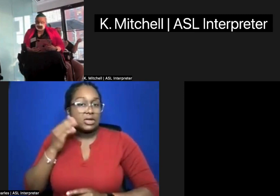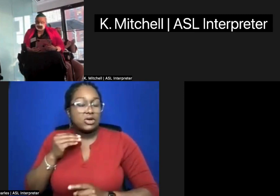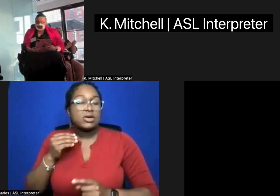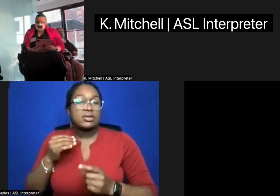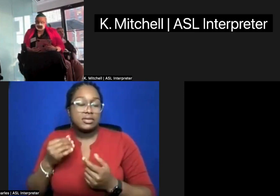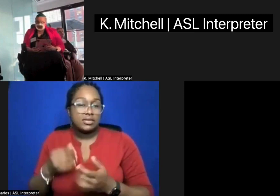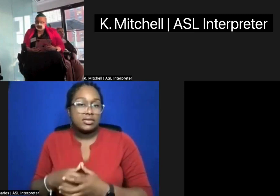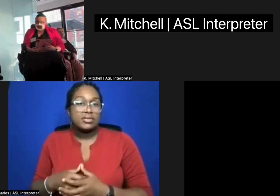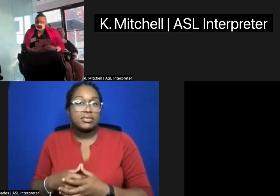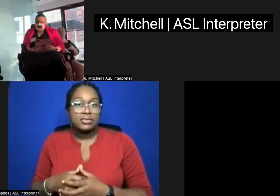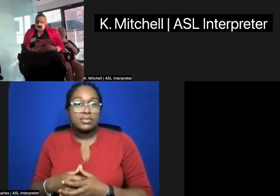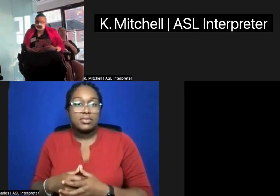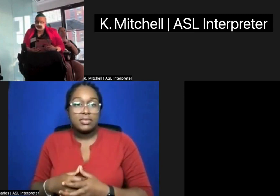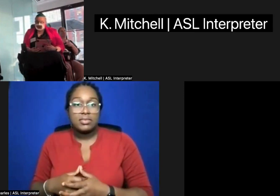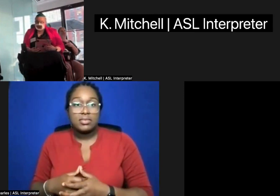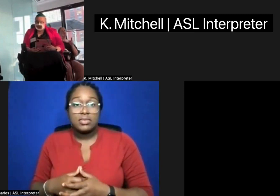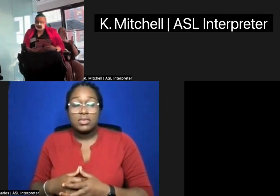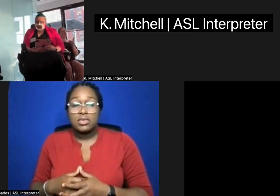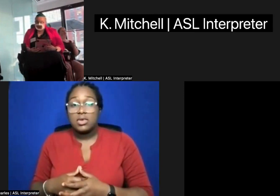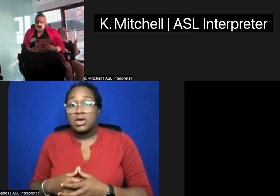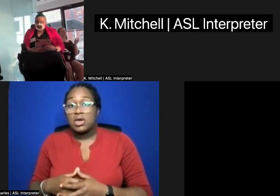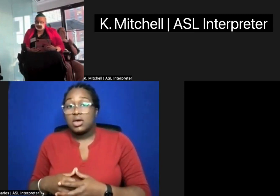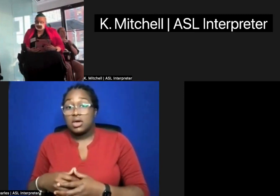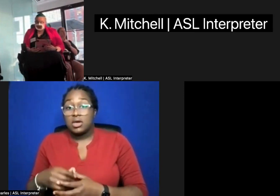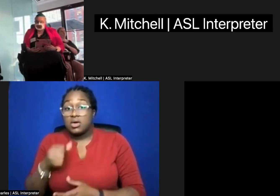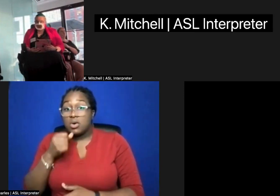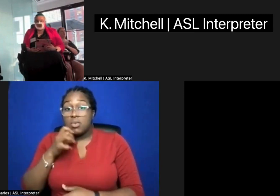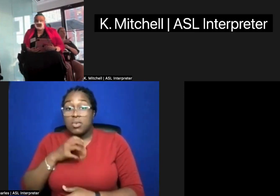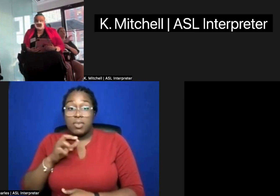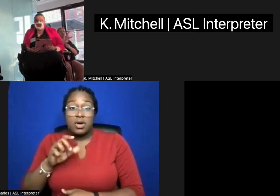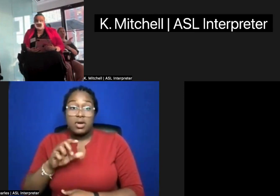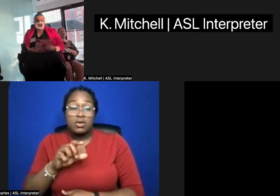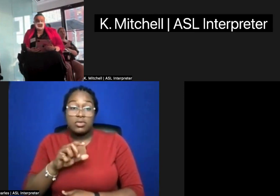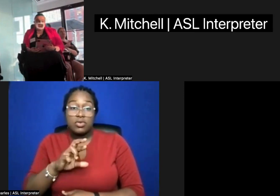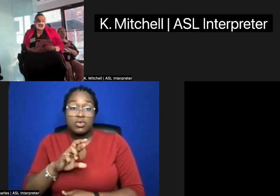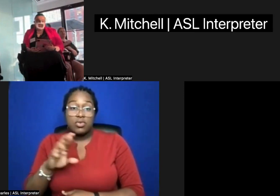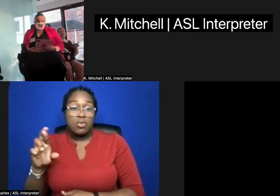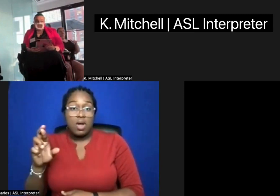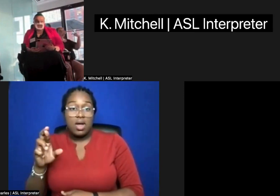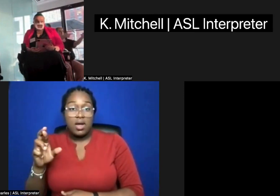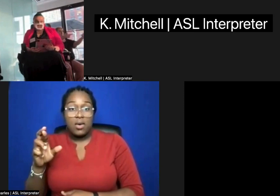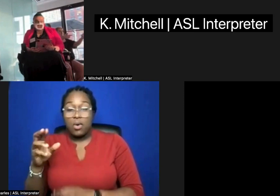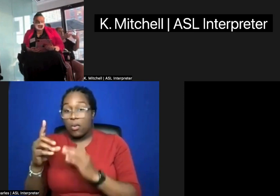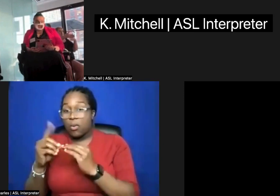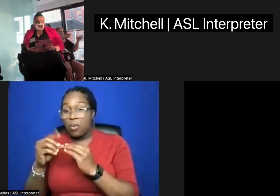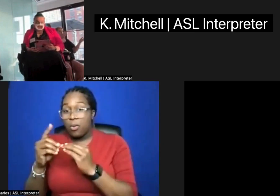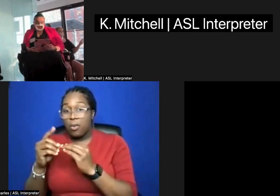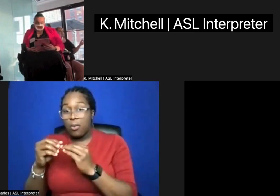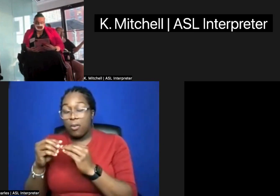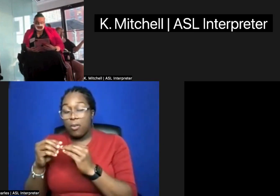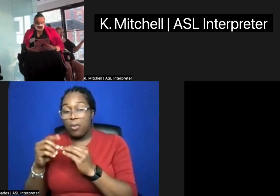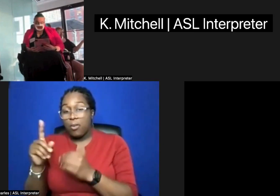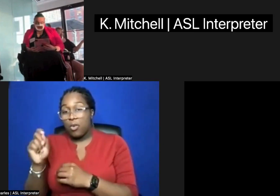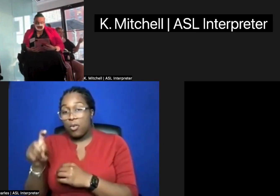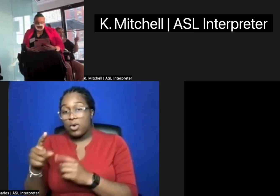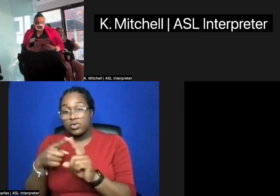We have one quick follow-up question from Zoom, and then I'm gonna take questions from the room. So be thinking.